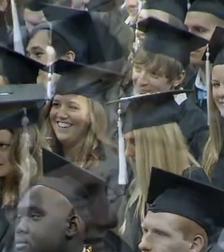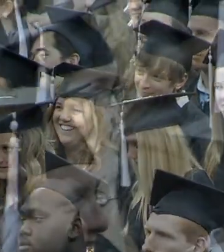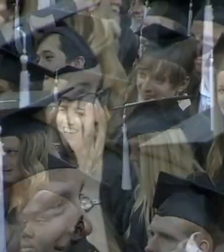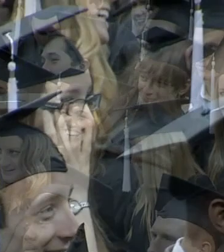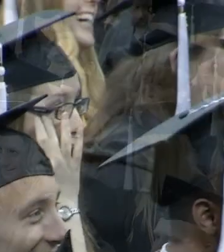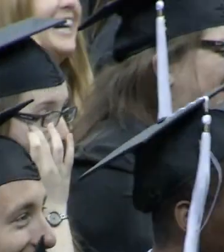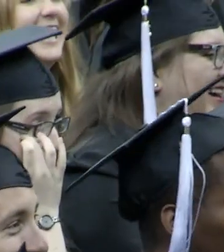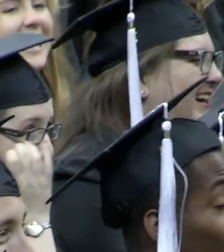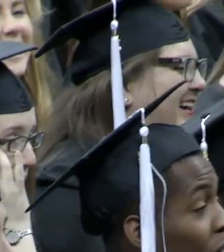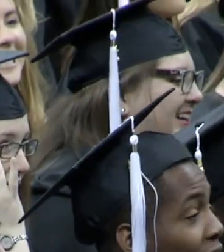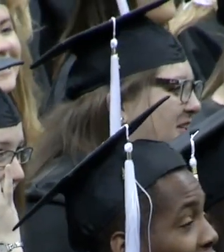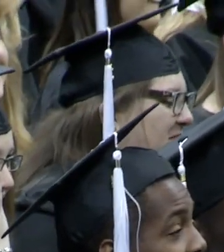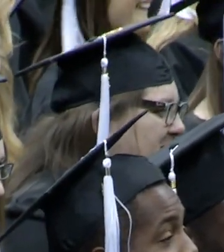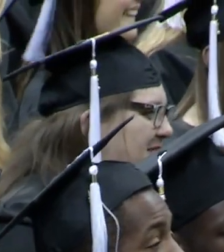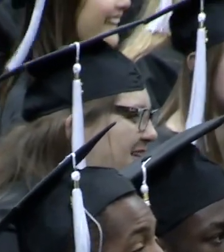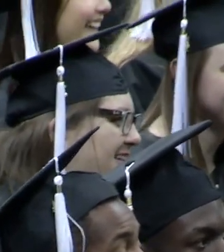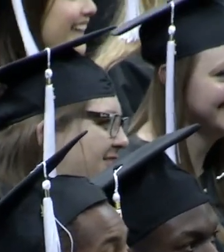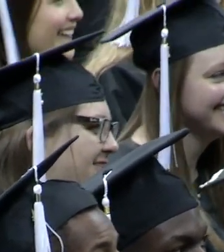dress.